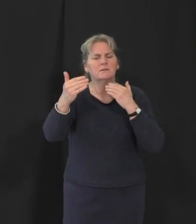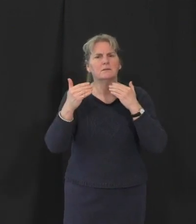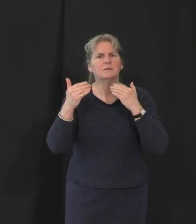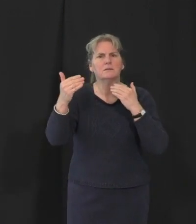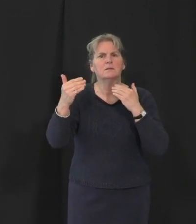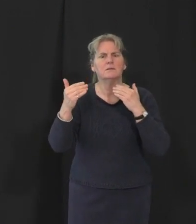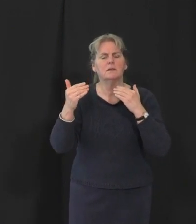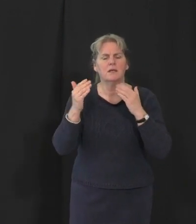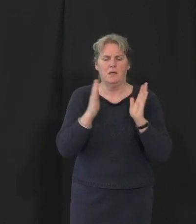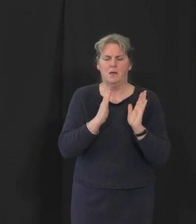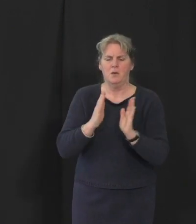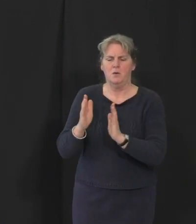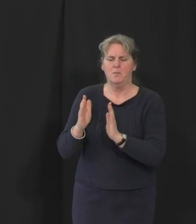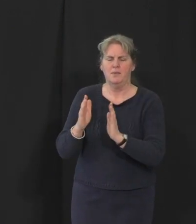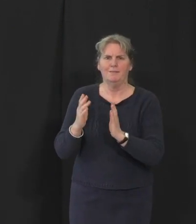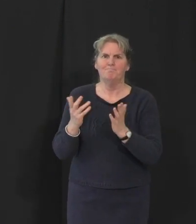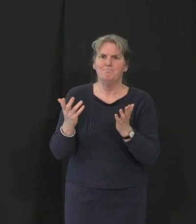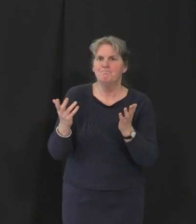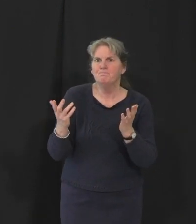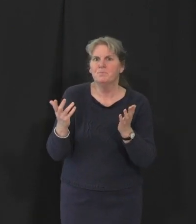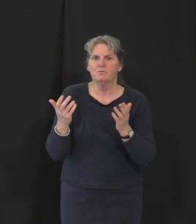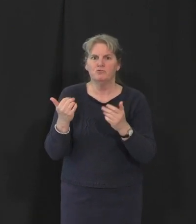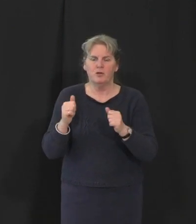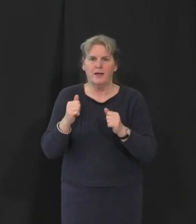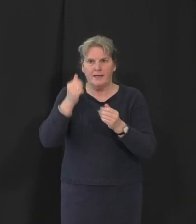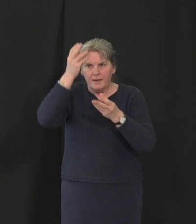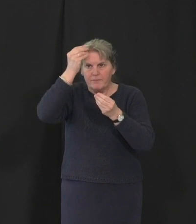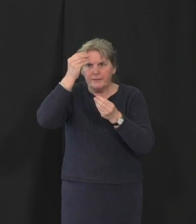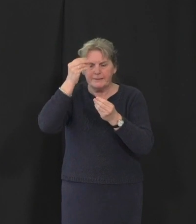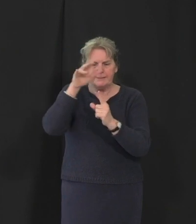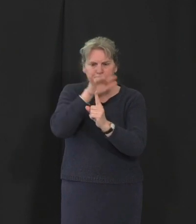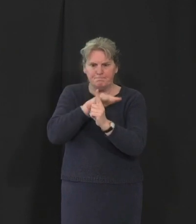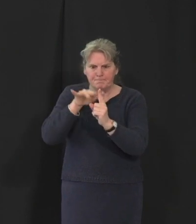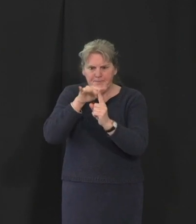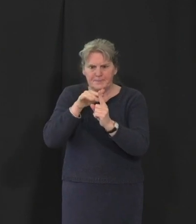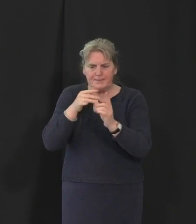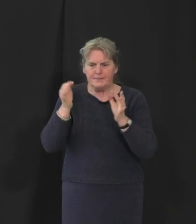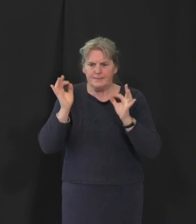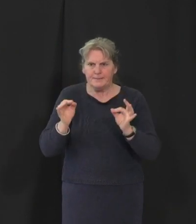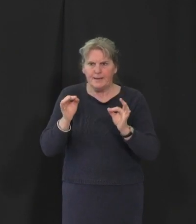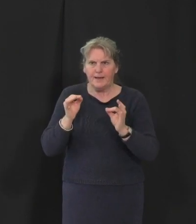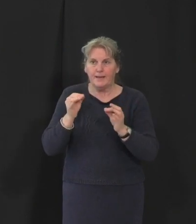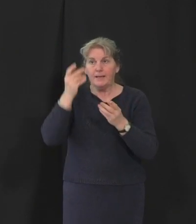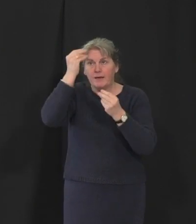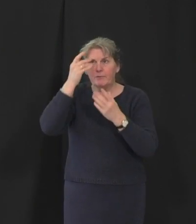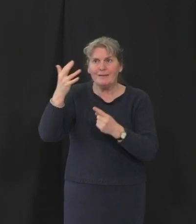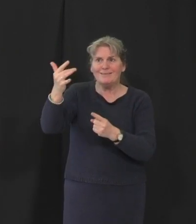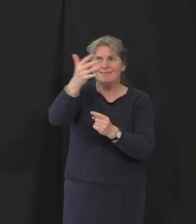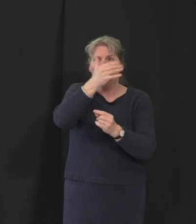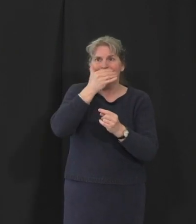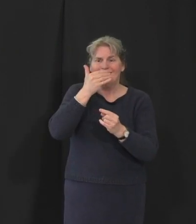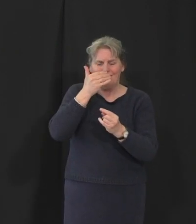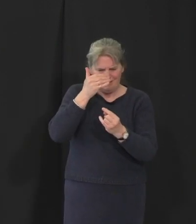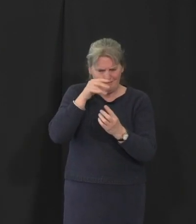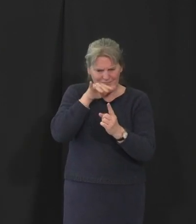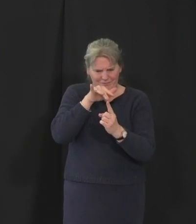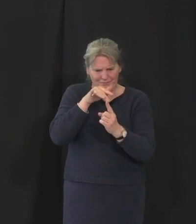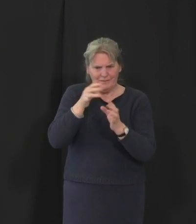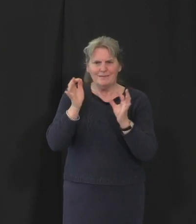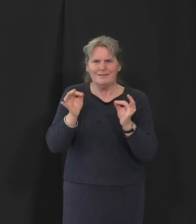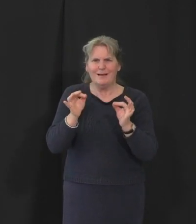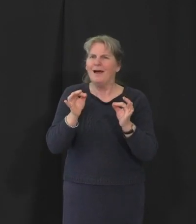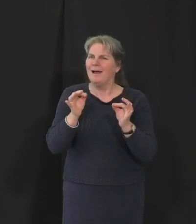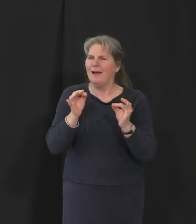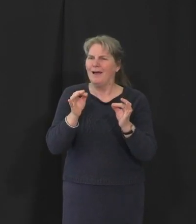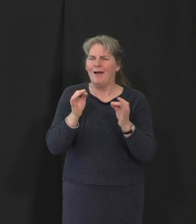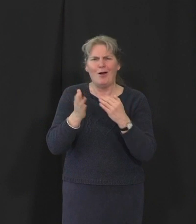it was part of a plan, we are taking the best information that we have on a really hour-to-hour, day-to-day basis,